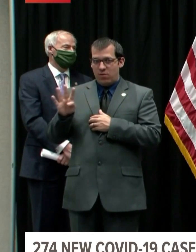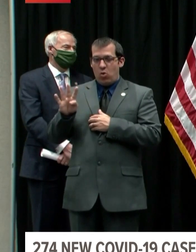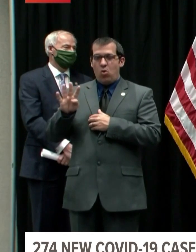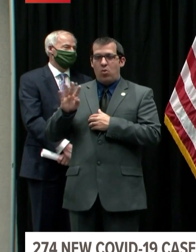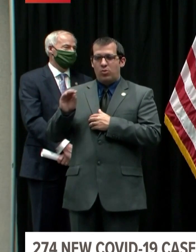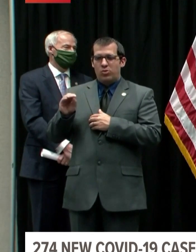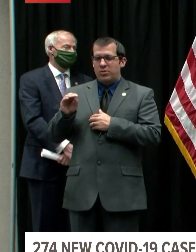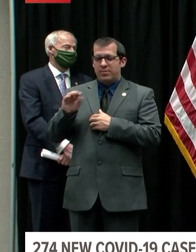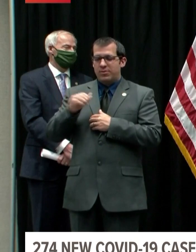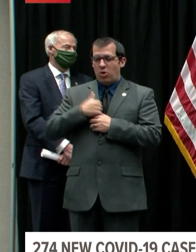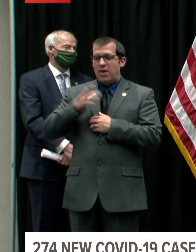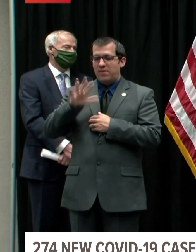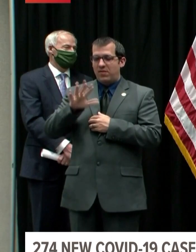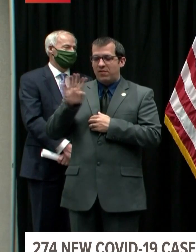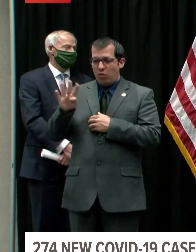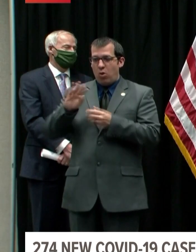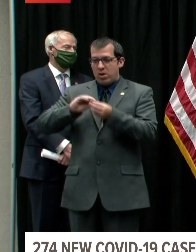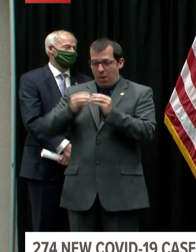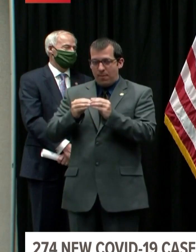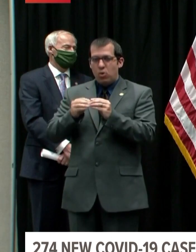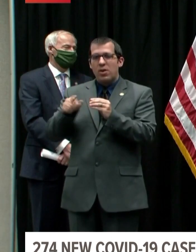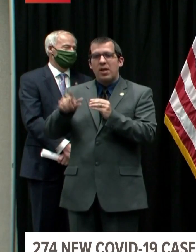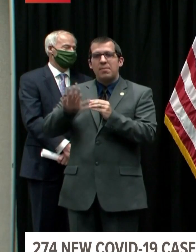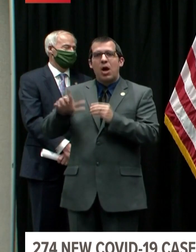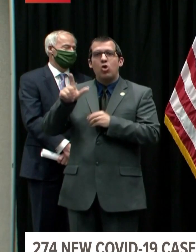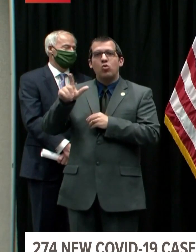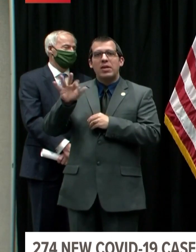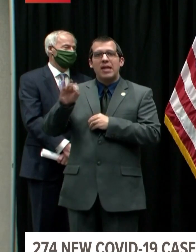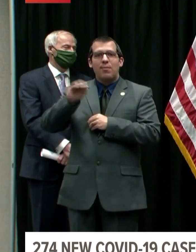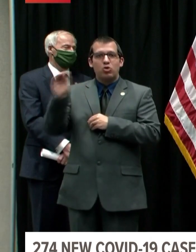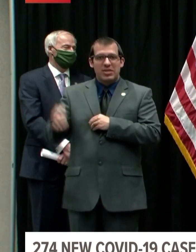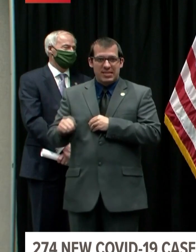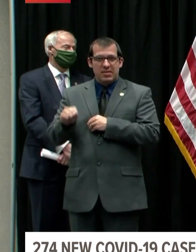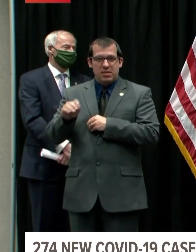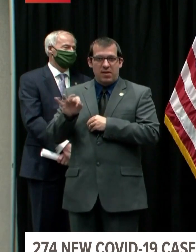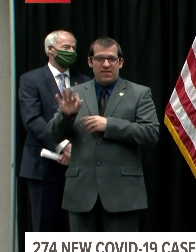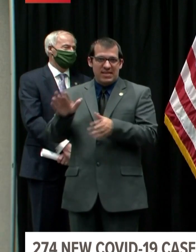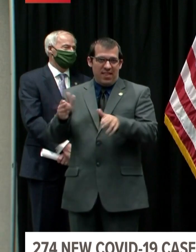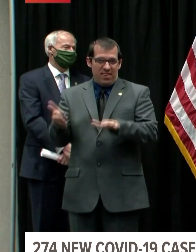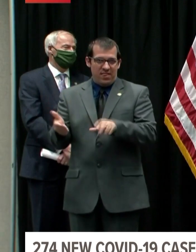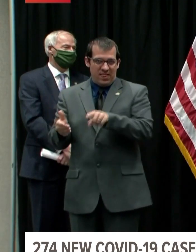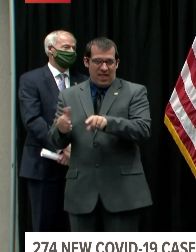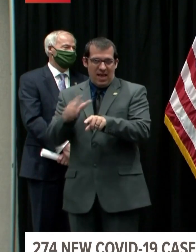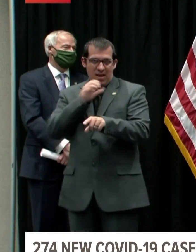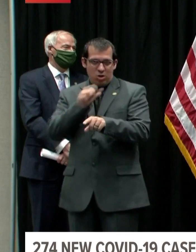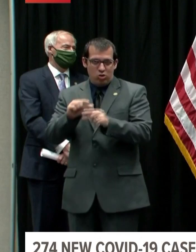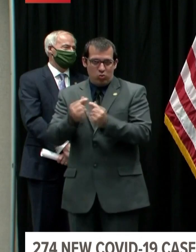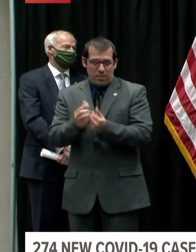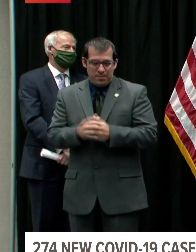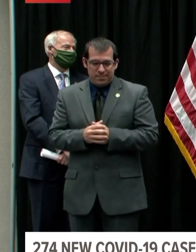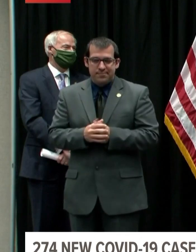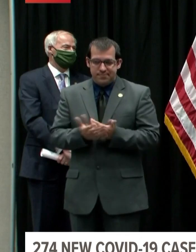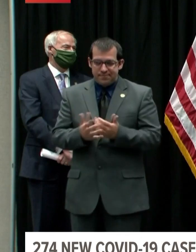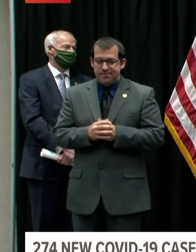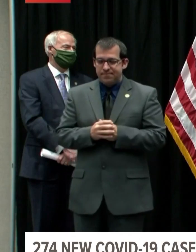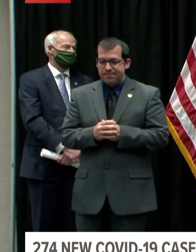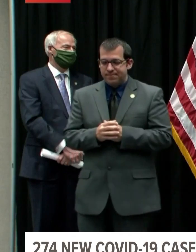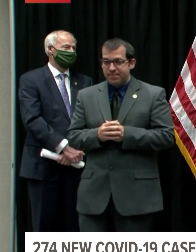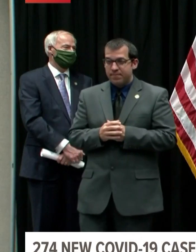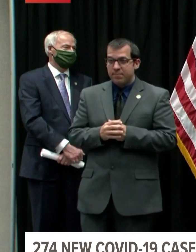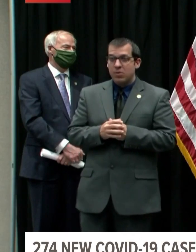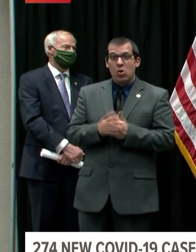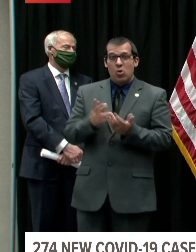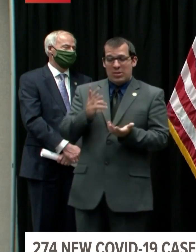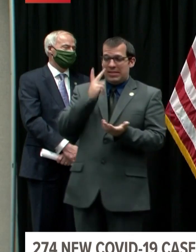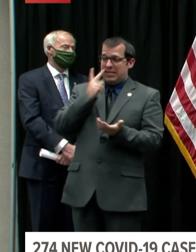in number, about 29% of the age of the deaths. So what we see here is we may